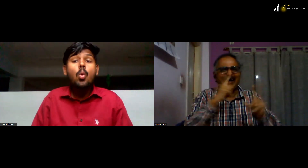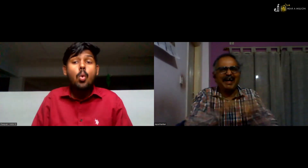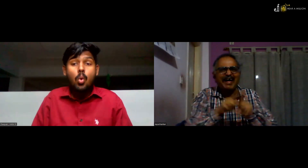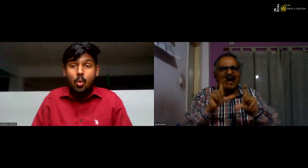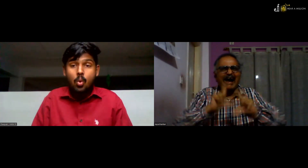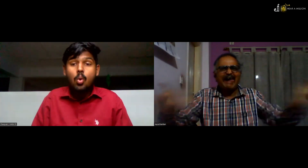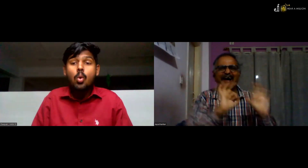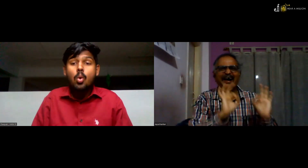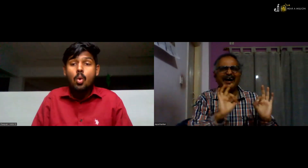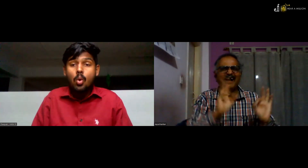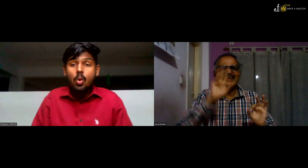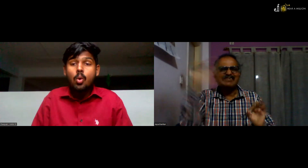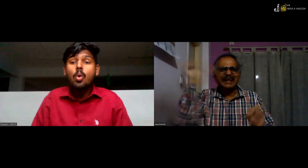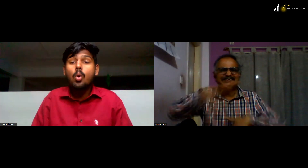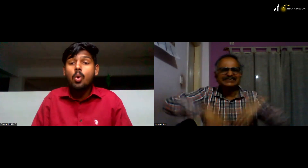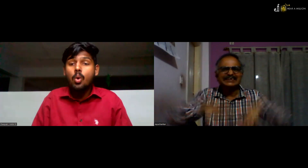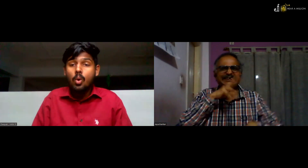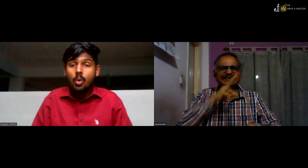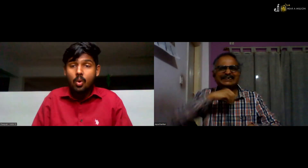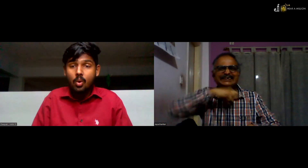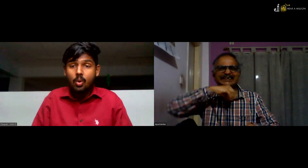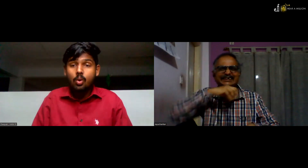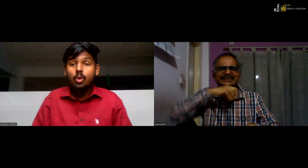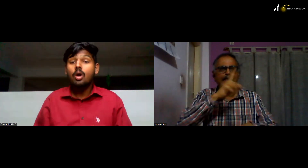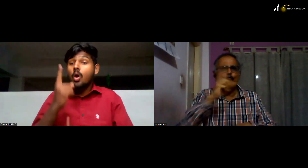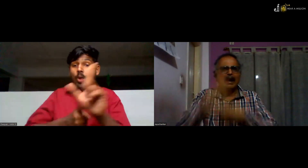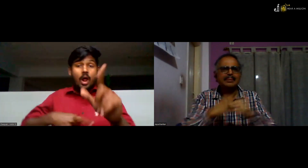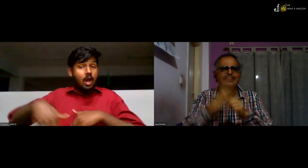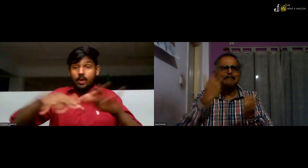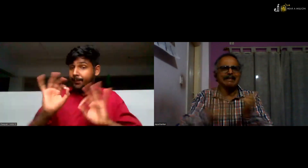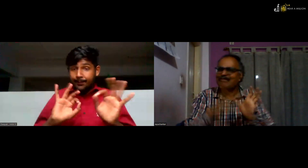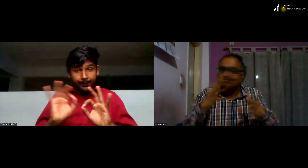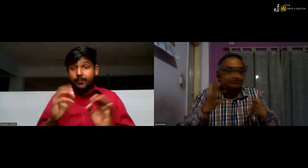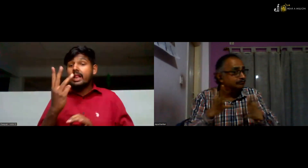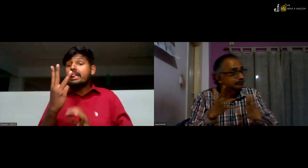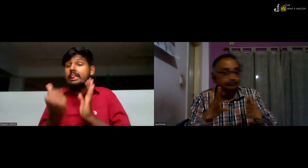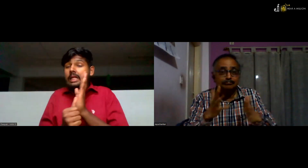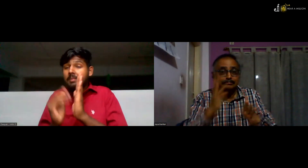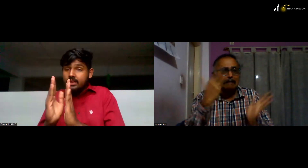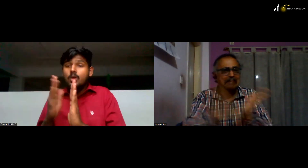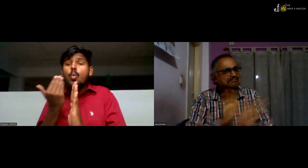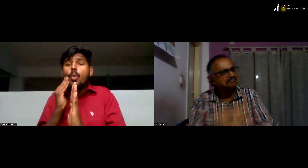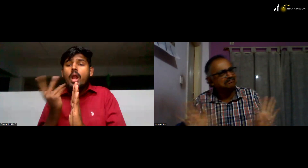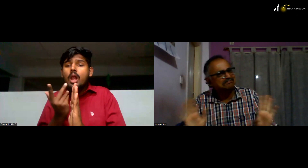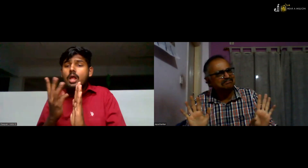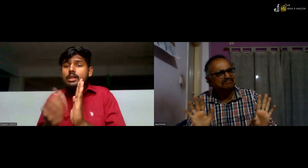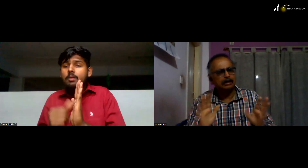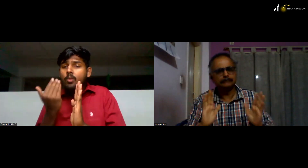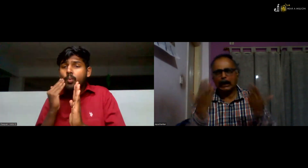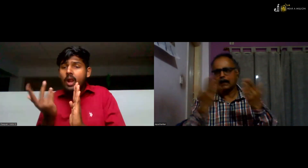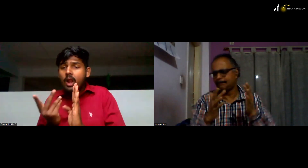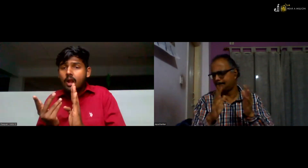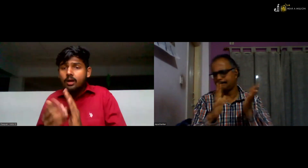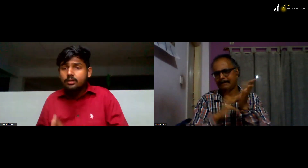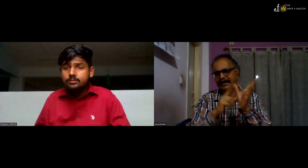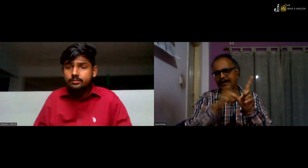Yes. So we've been there, and so for a year,